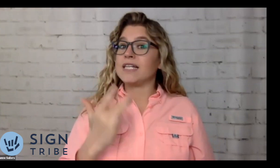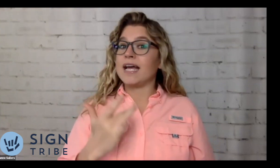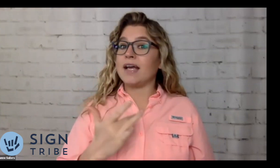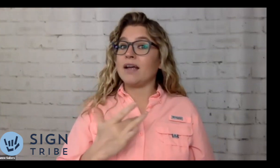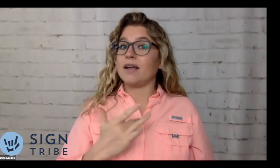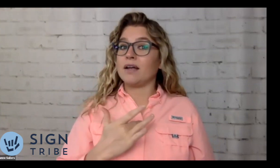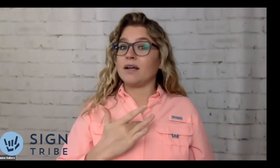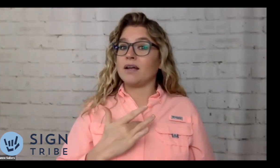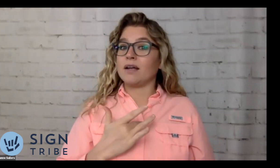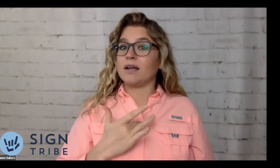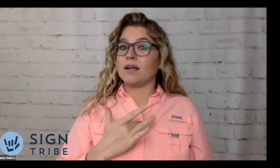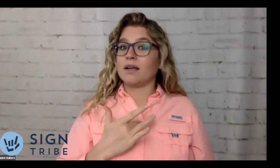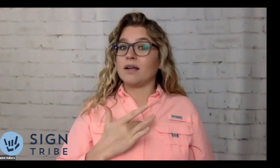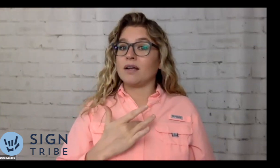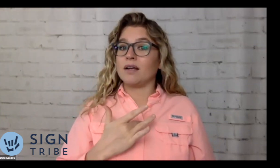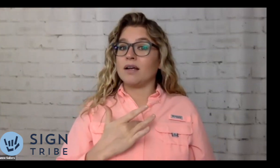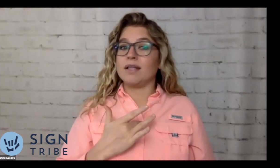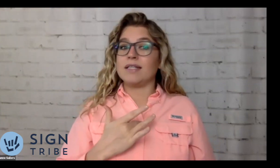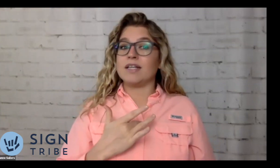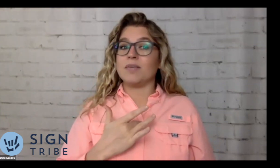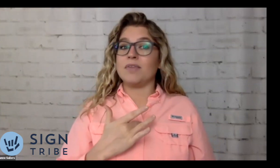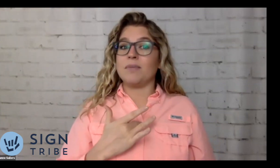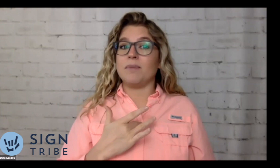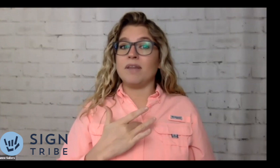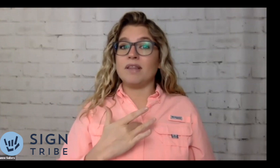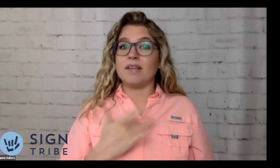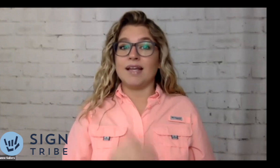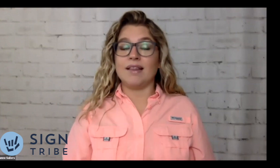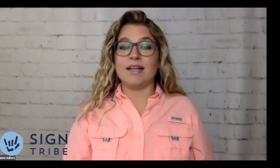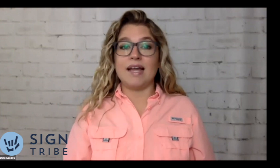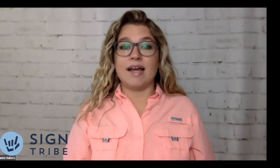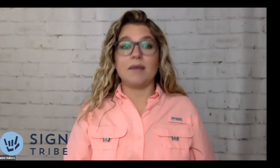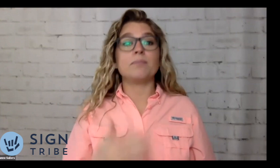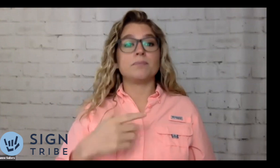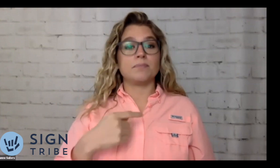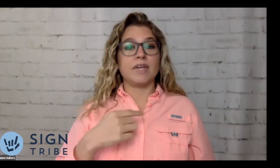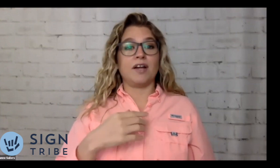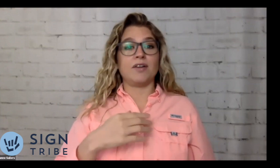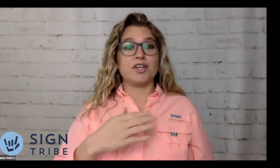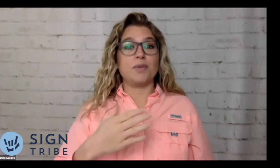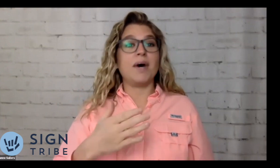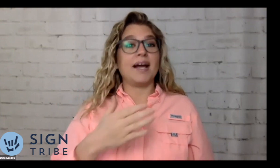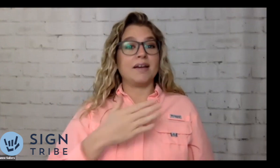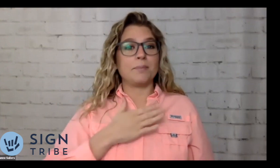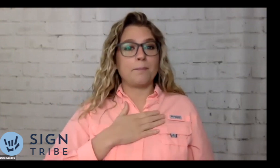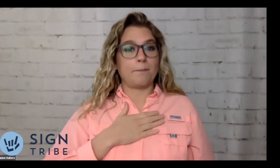birthday, and then tell me the month and the day, and I'll tell you mine.